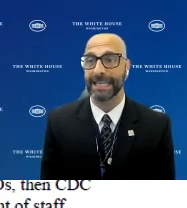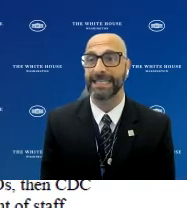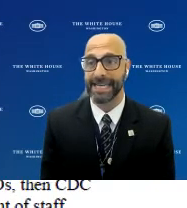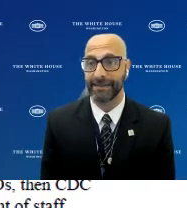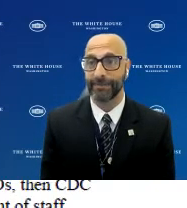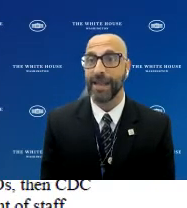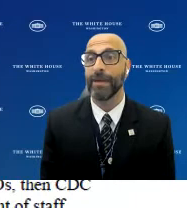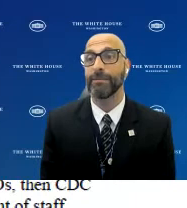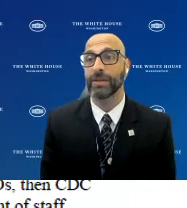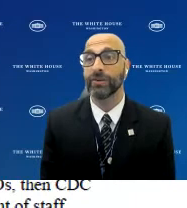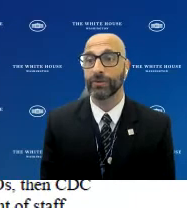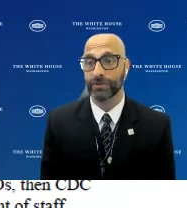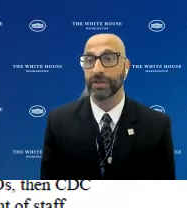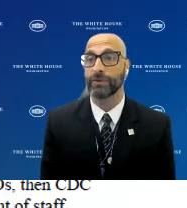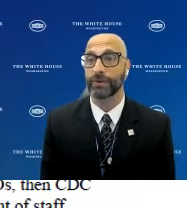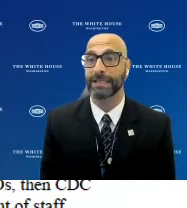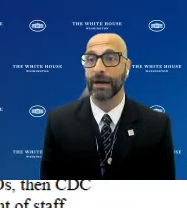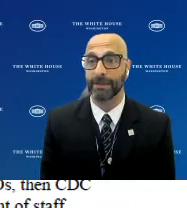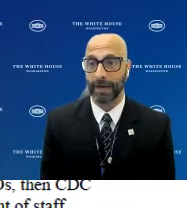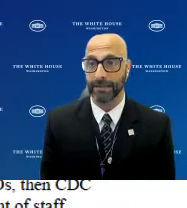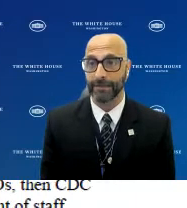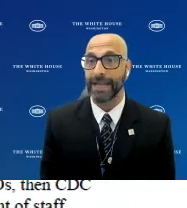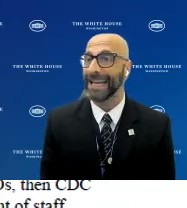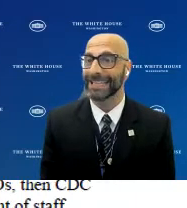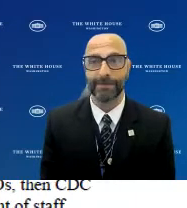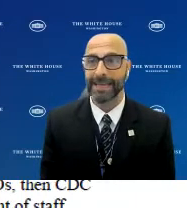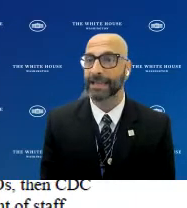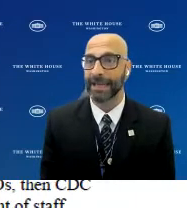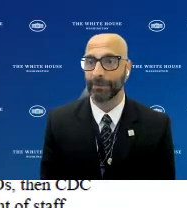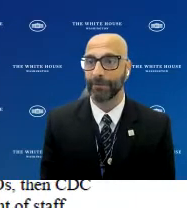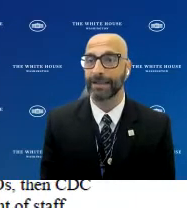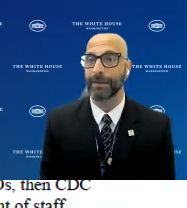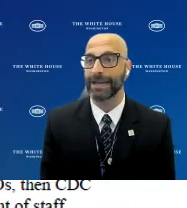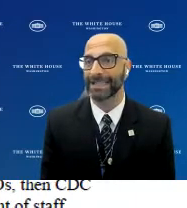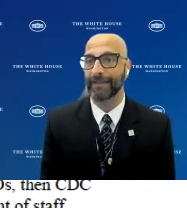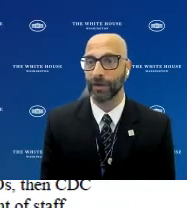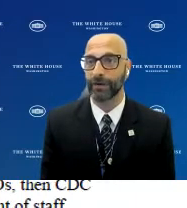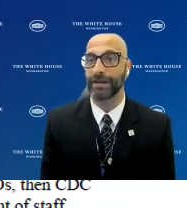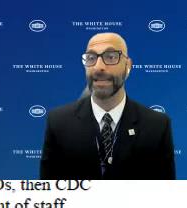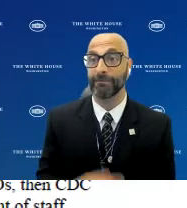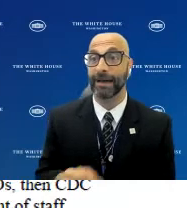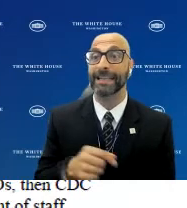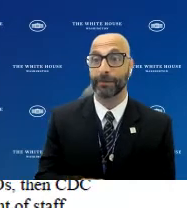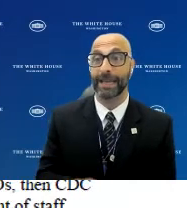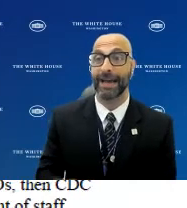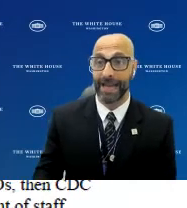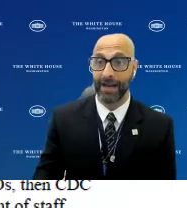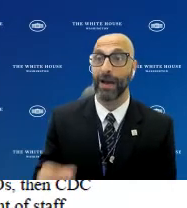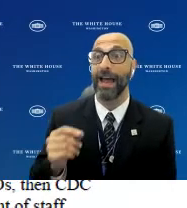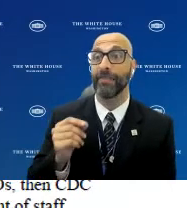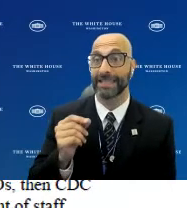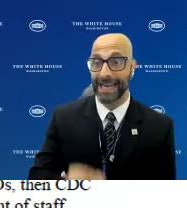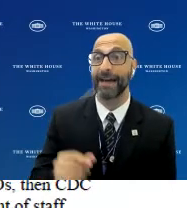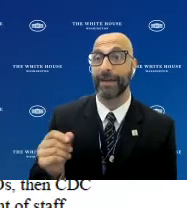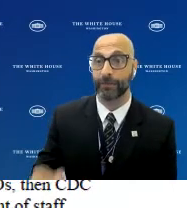is provided by CDC may be used to address monkeypox. It doesn't mean money that's left over. It means the money that we